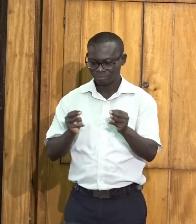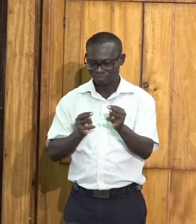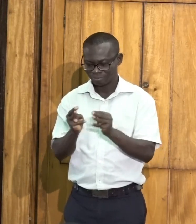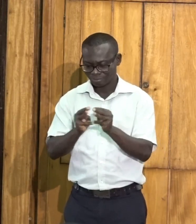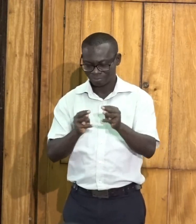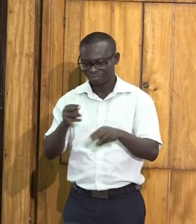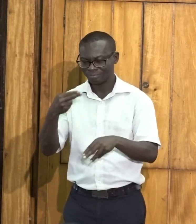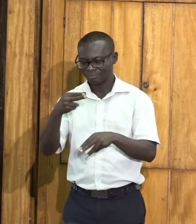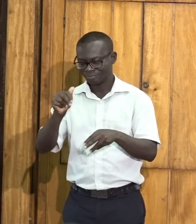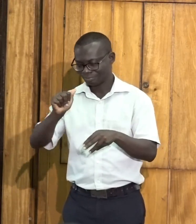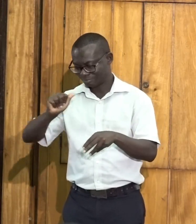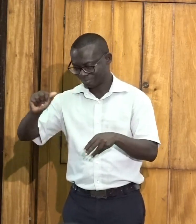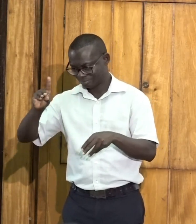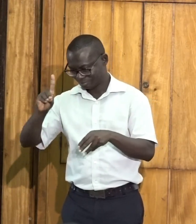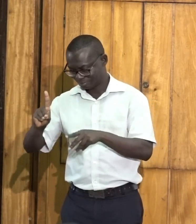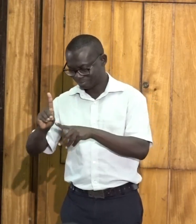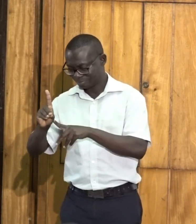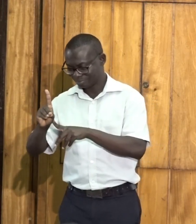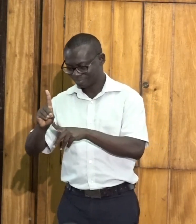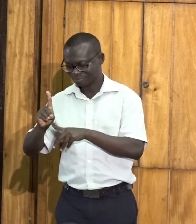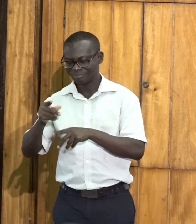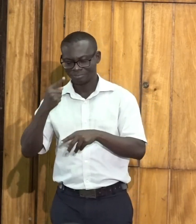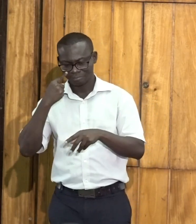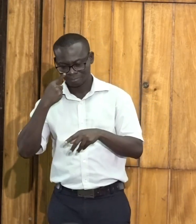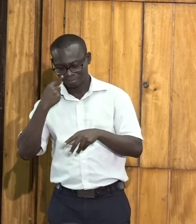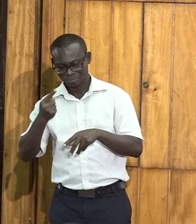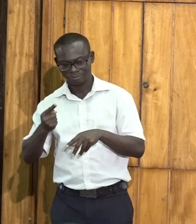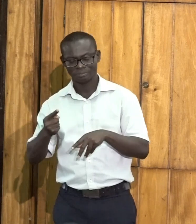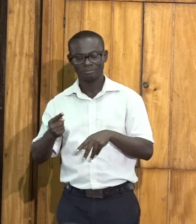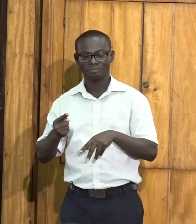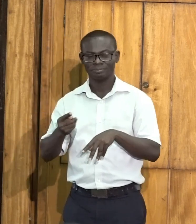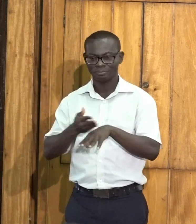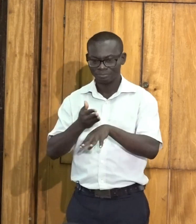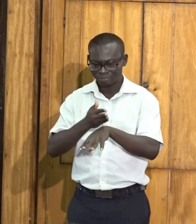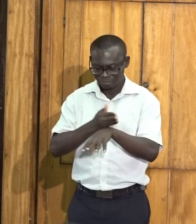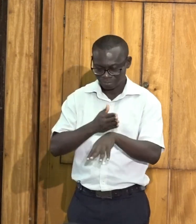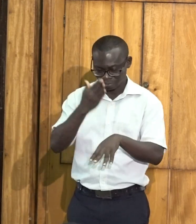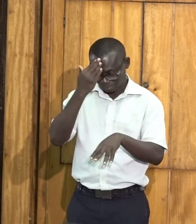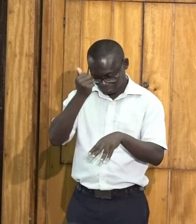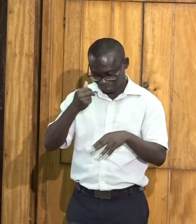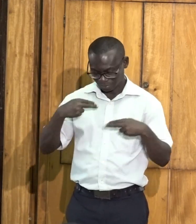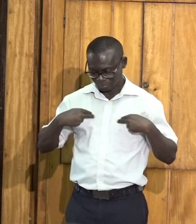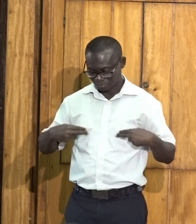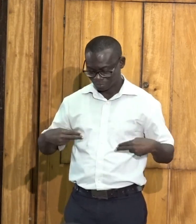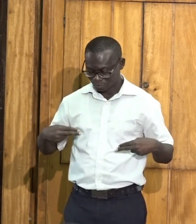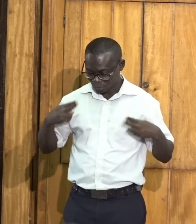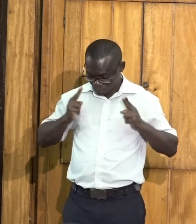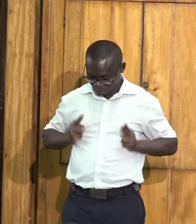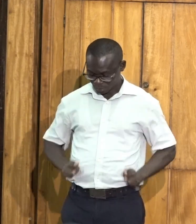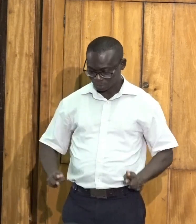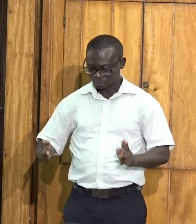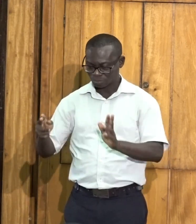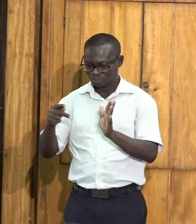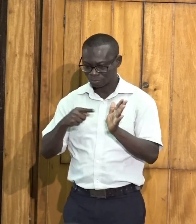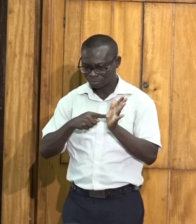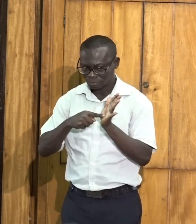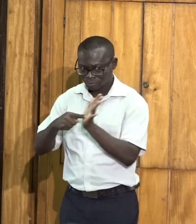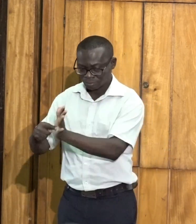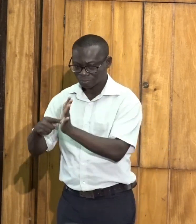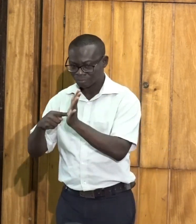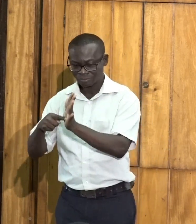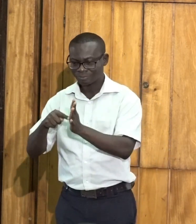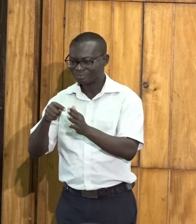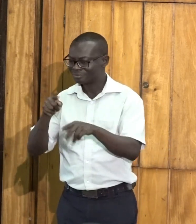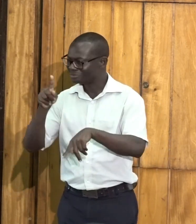AHD. We also see there's decreased wait times at hubs because of fewer referrals and because clients are now able to access